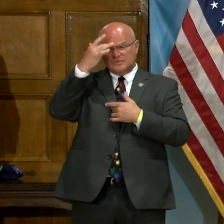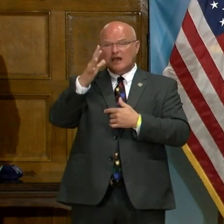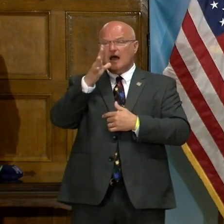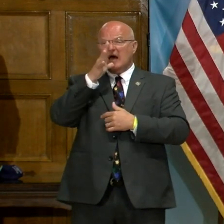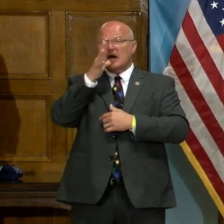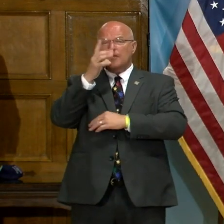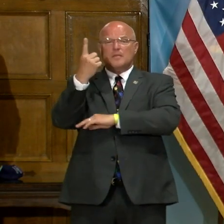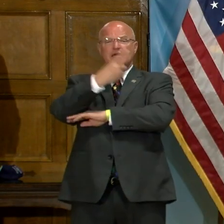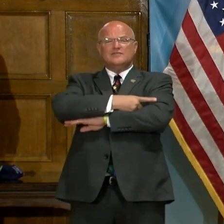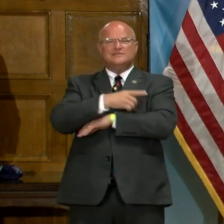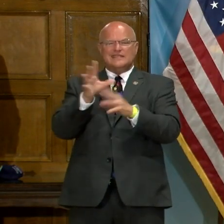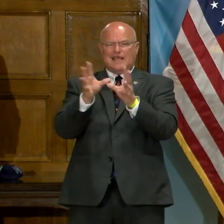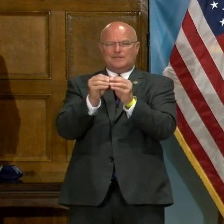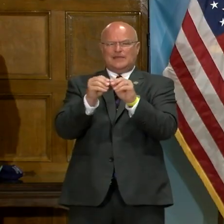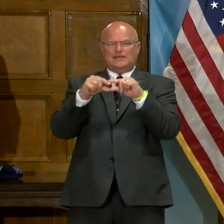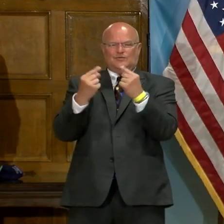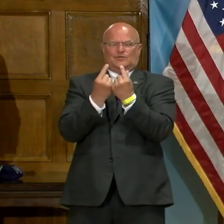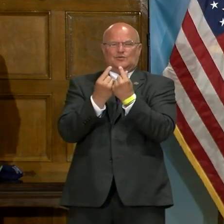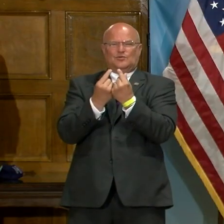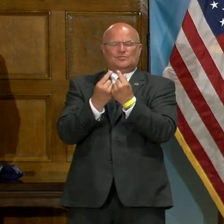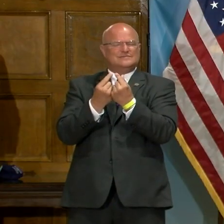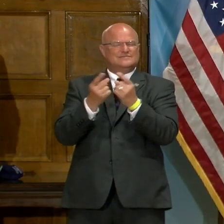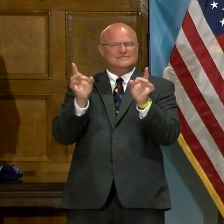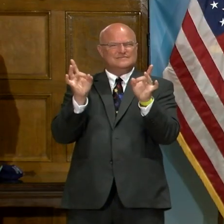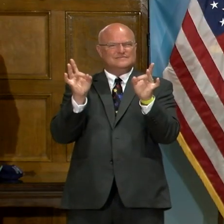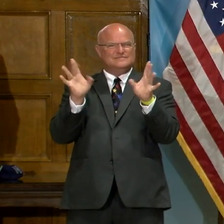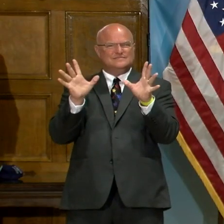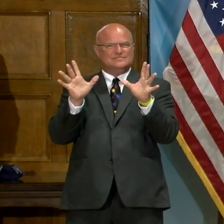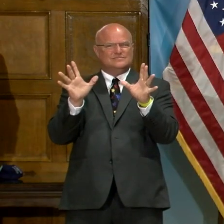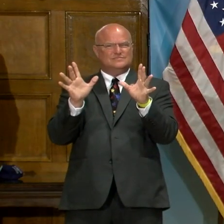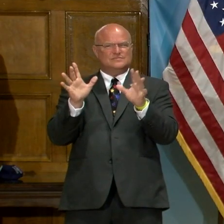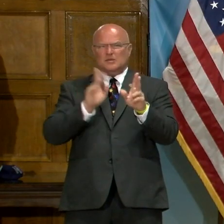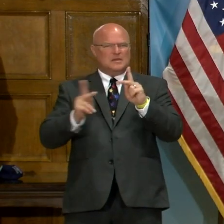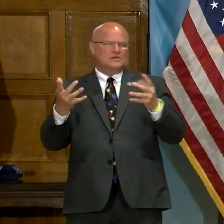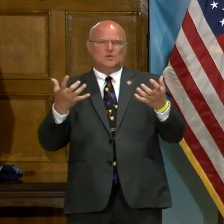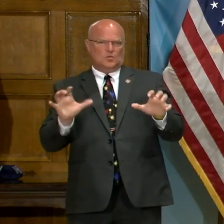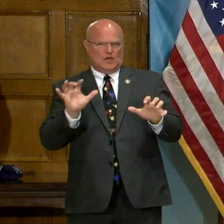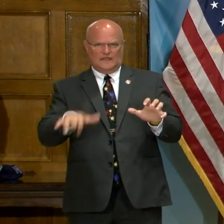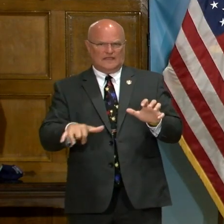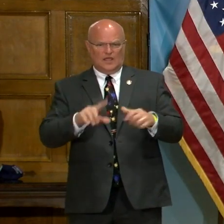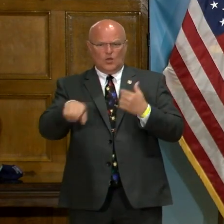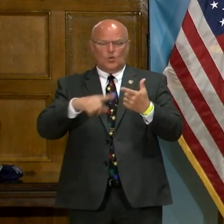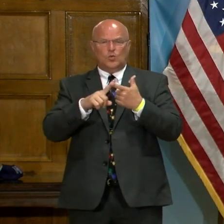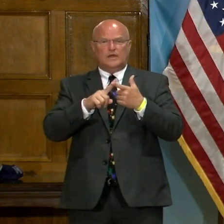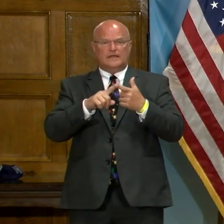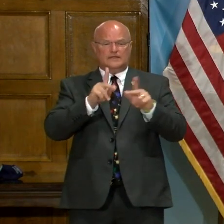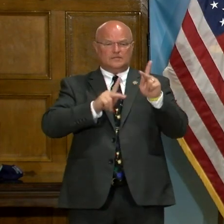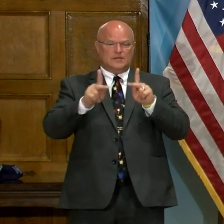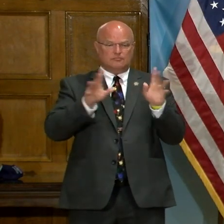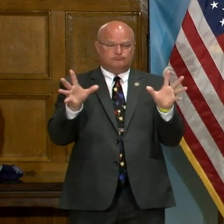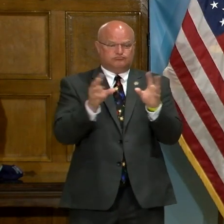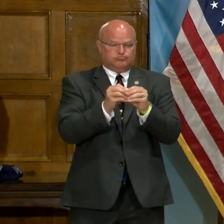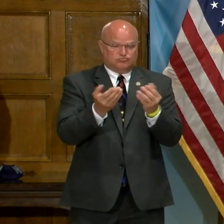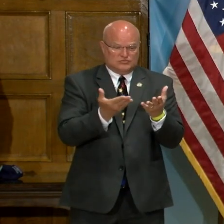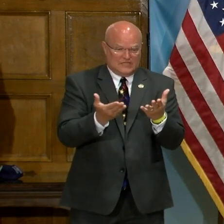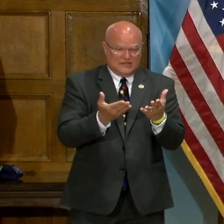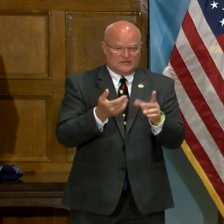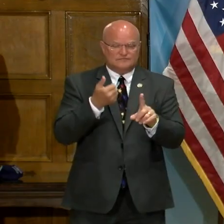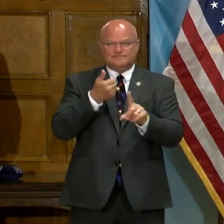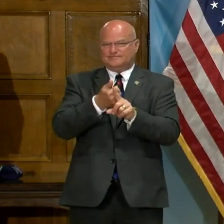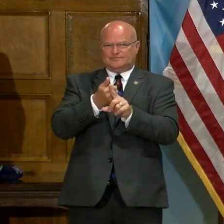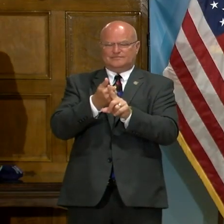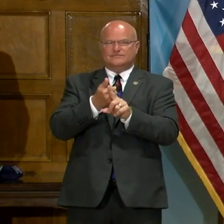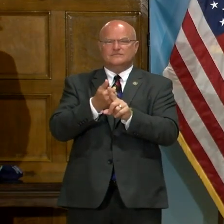Mother's Day gathering. And that's tragic. That's not what anyone wanted when they gathered for that. So we need to